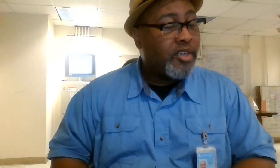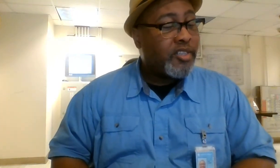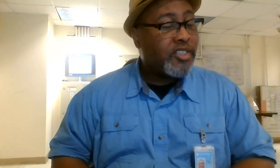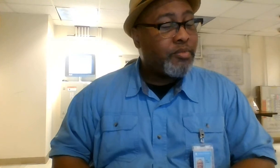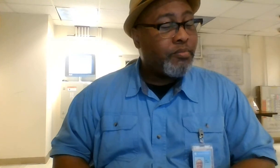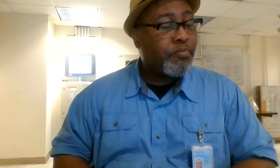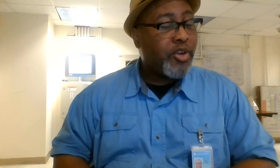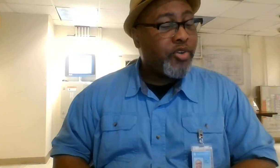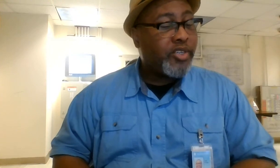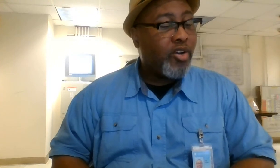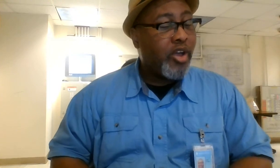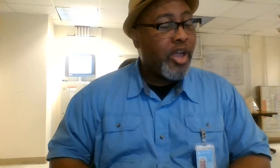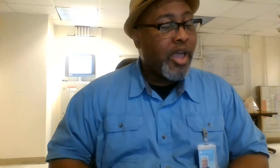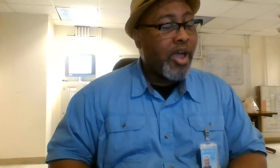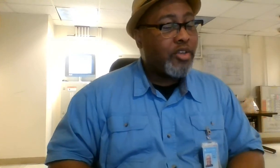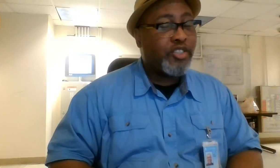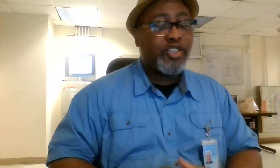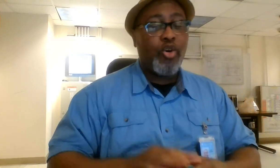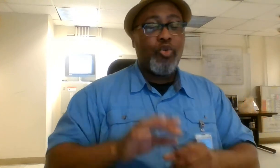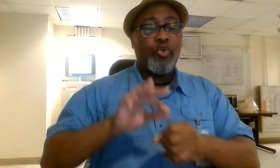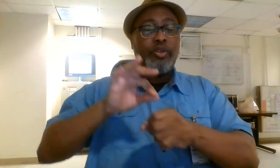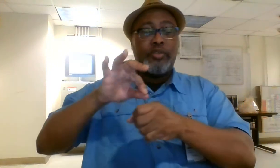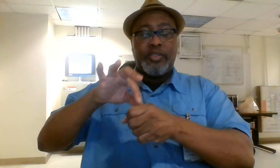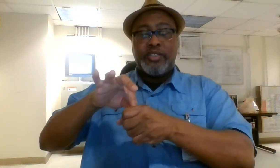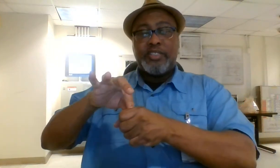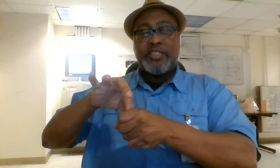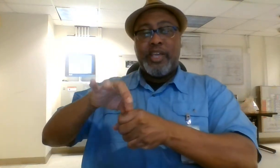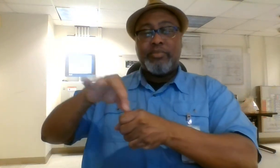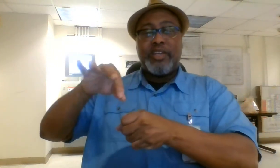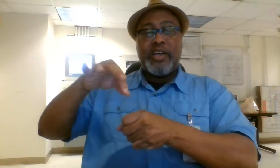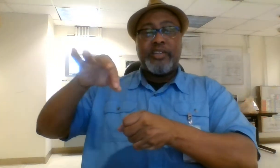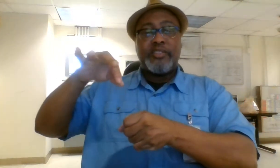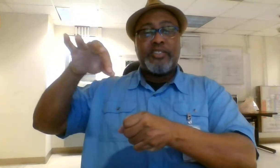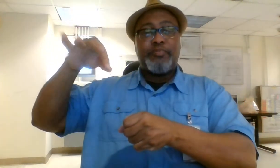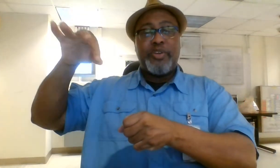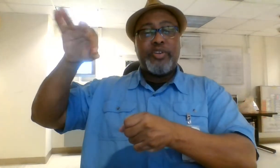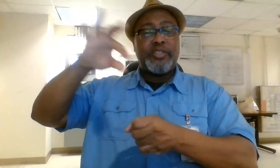Spirit. Soul. Same sign. Spirit.